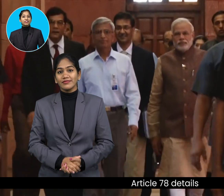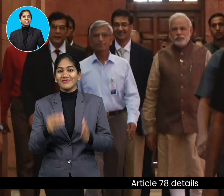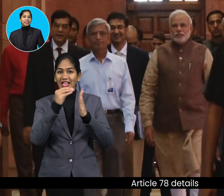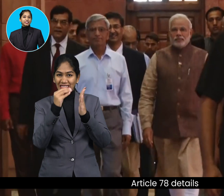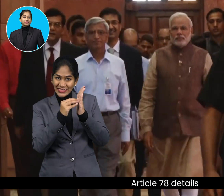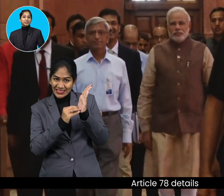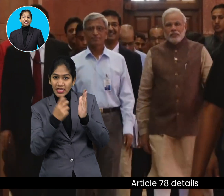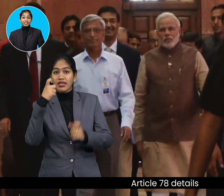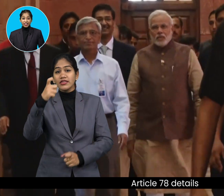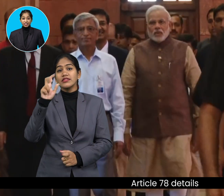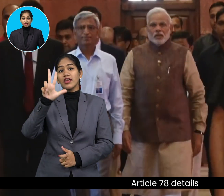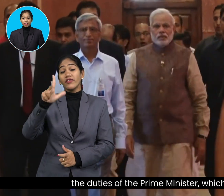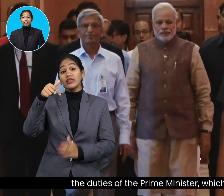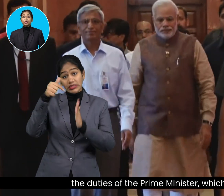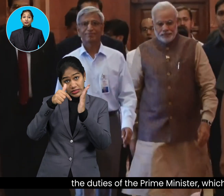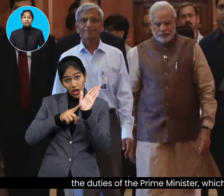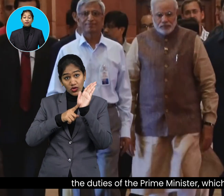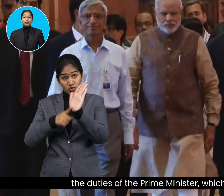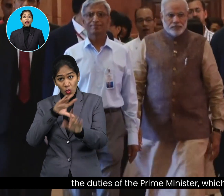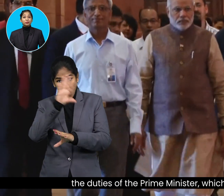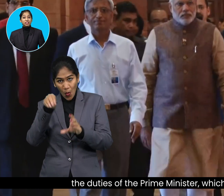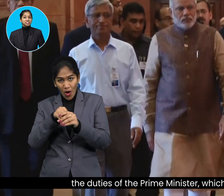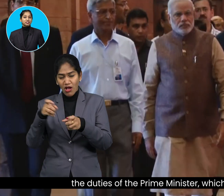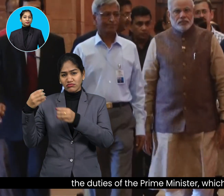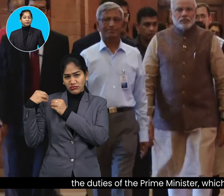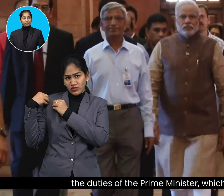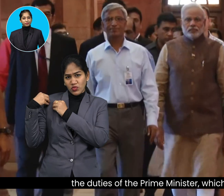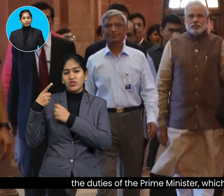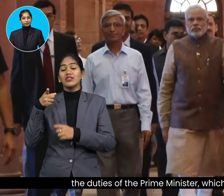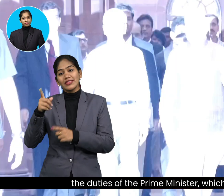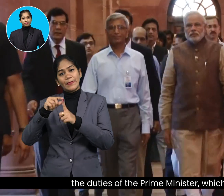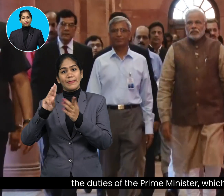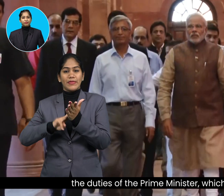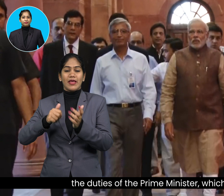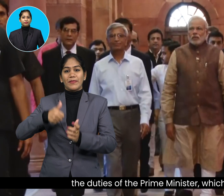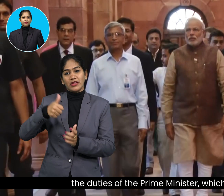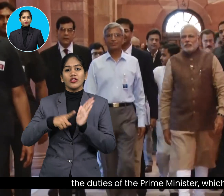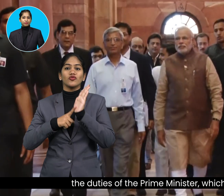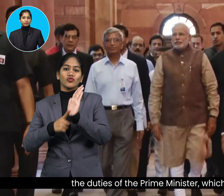Article 78 details the duties of the Prime Minister,